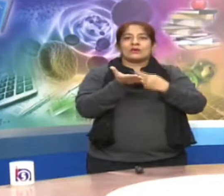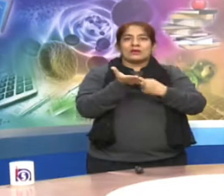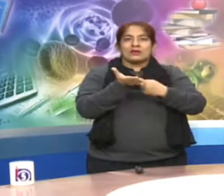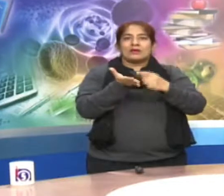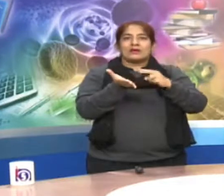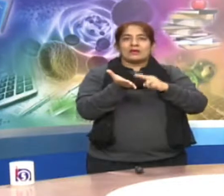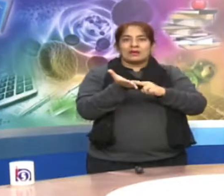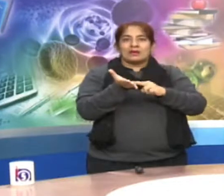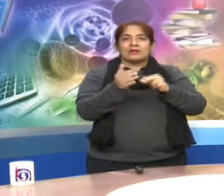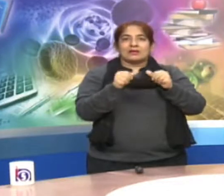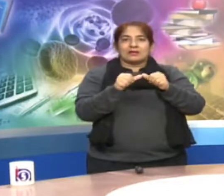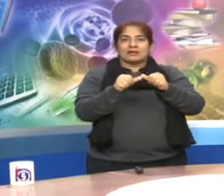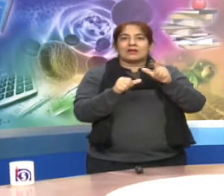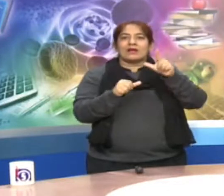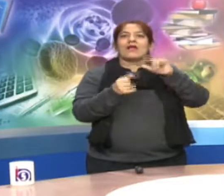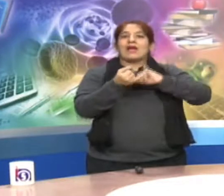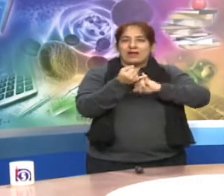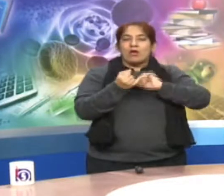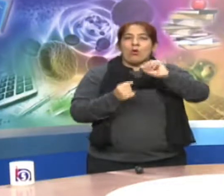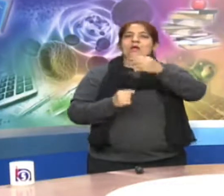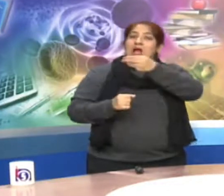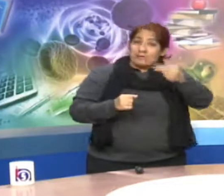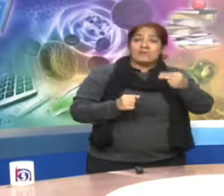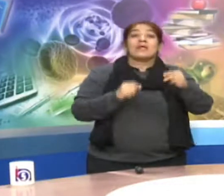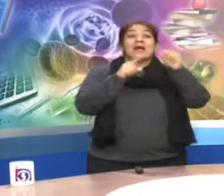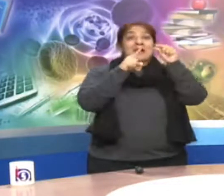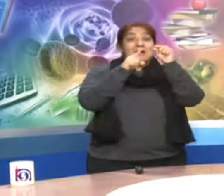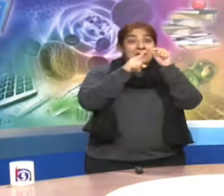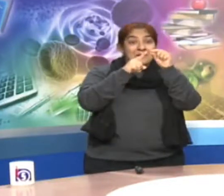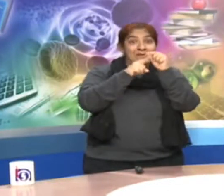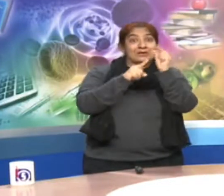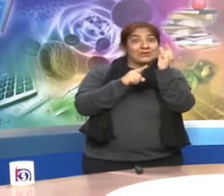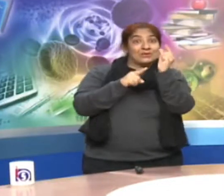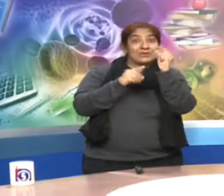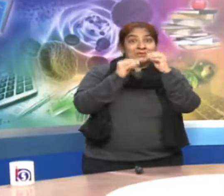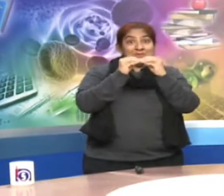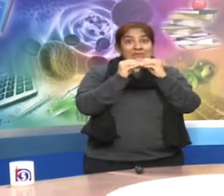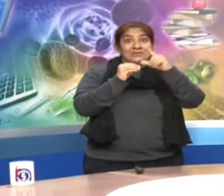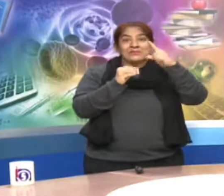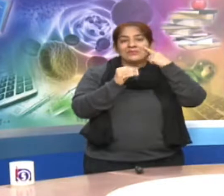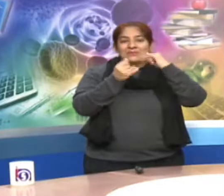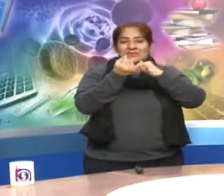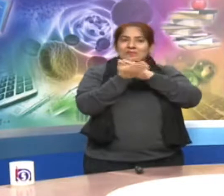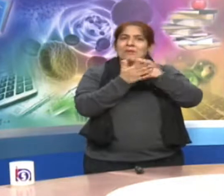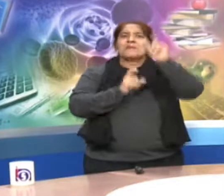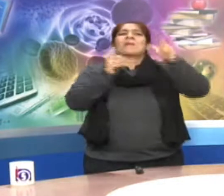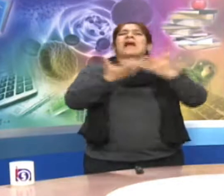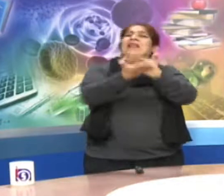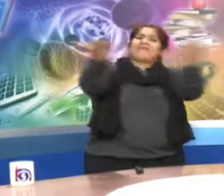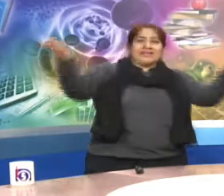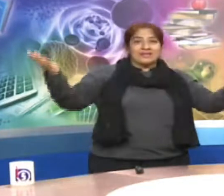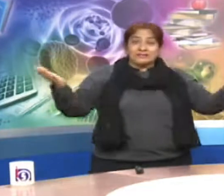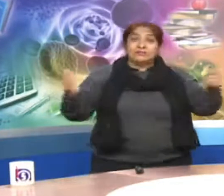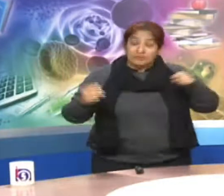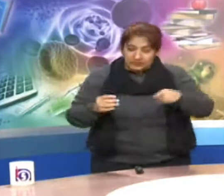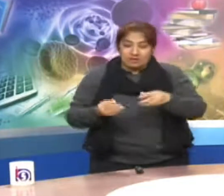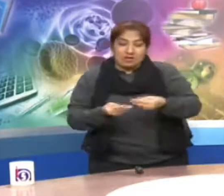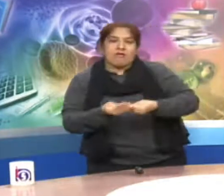And putting the whole conference, the conversation, the report writing, and publishing it in